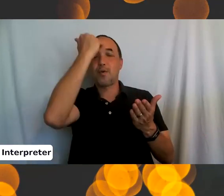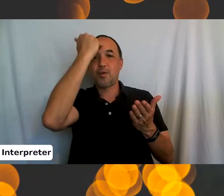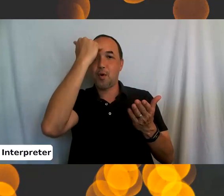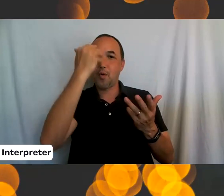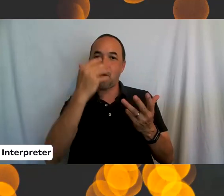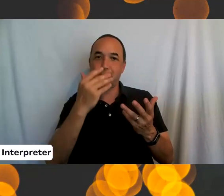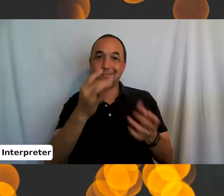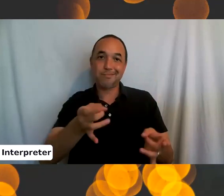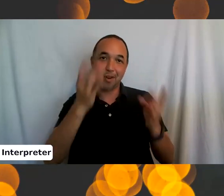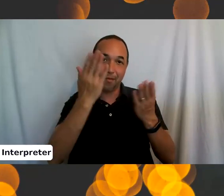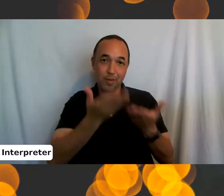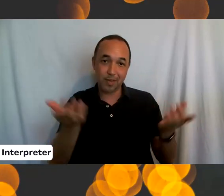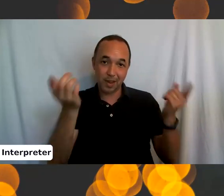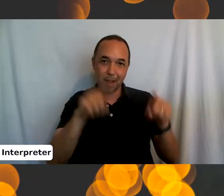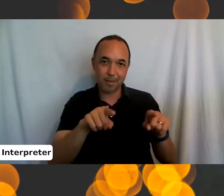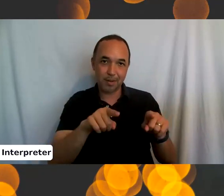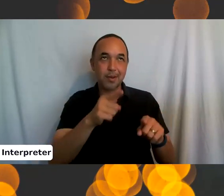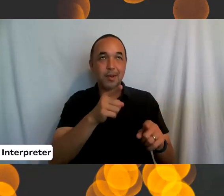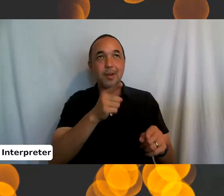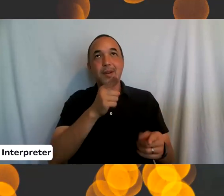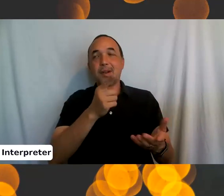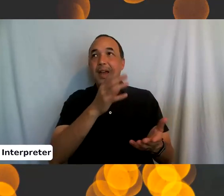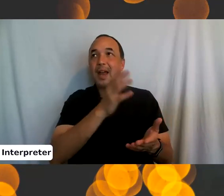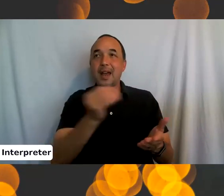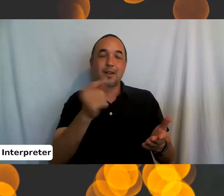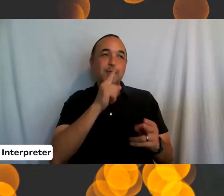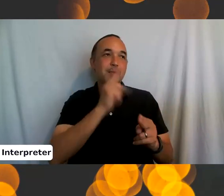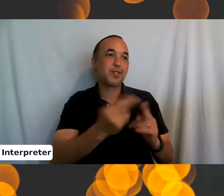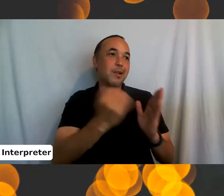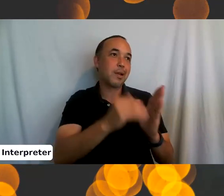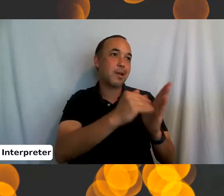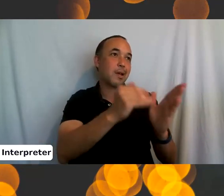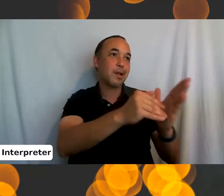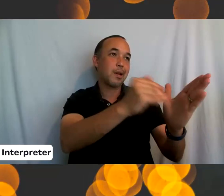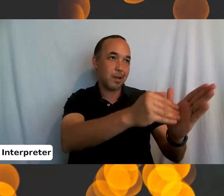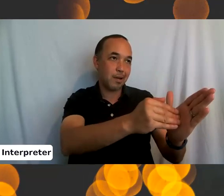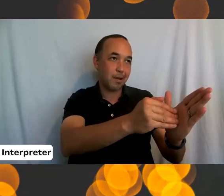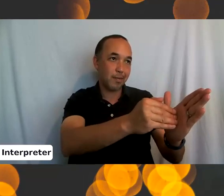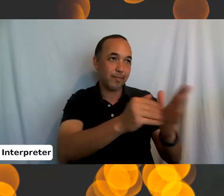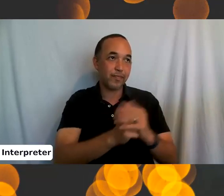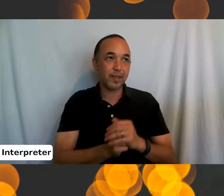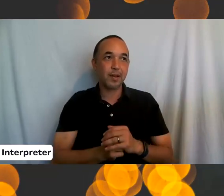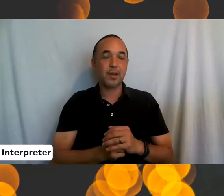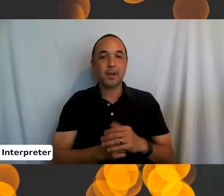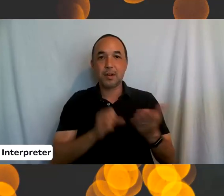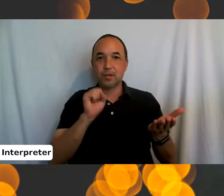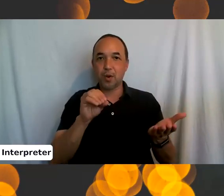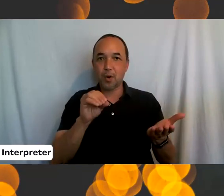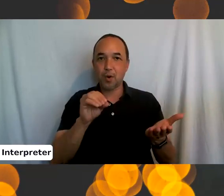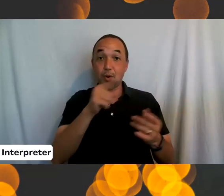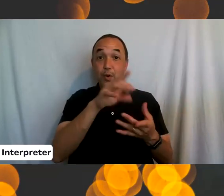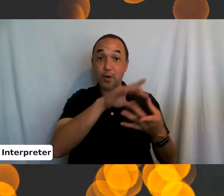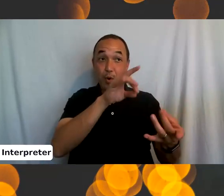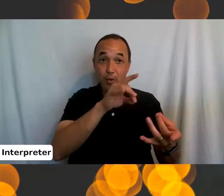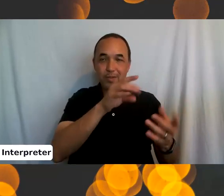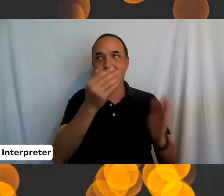the risk of just kind of bringing that up again and again and again. And can you imagine being a ghost? You know, I'm trying to think of like Waverly Hills. You're sitting in